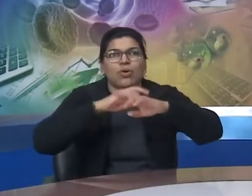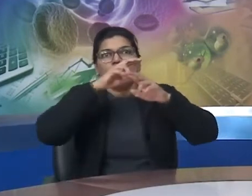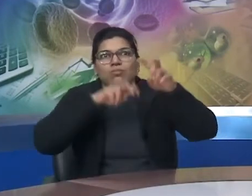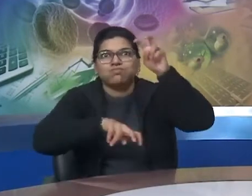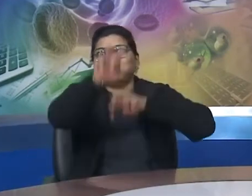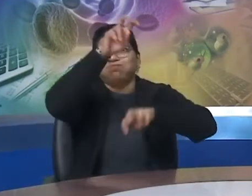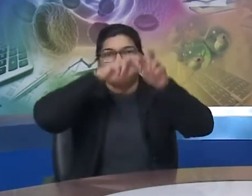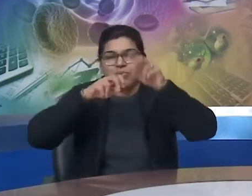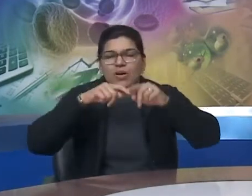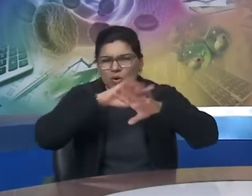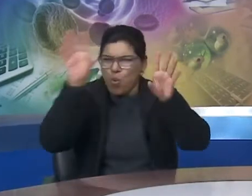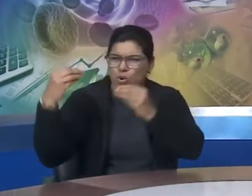all the time?